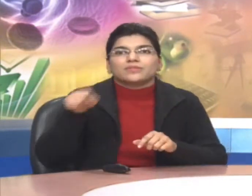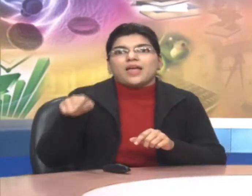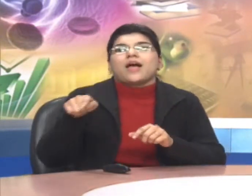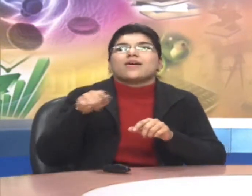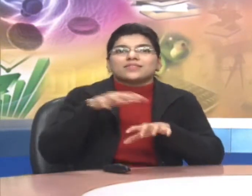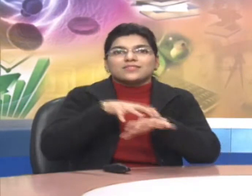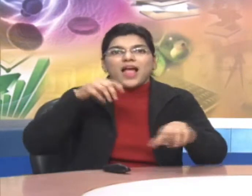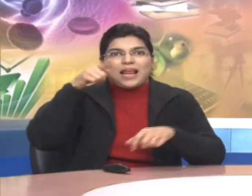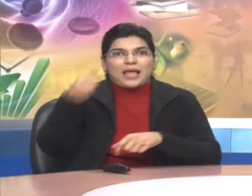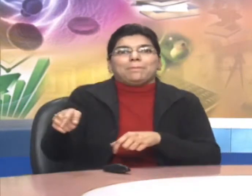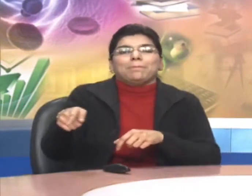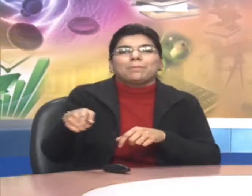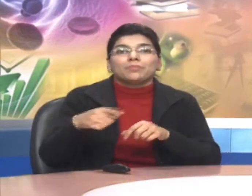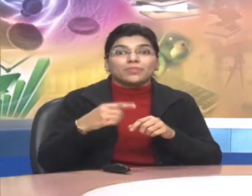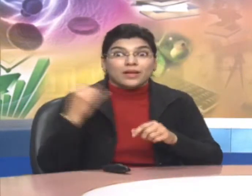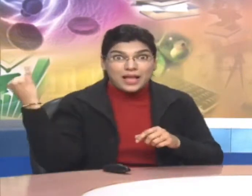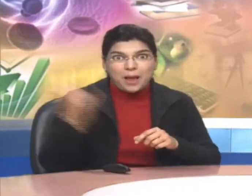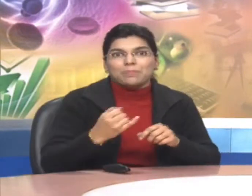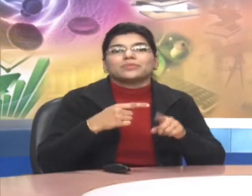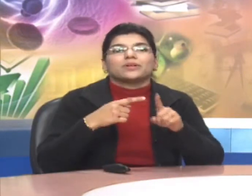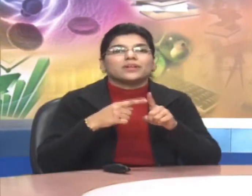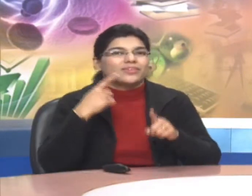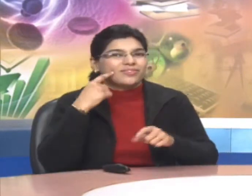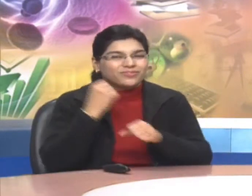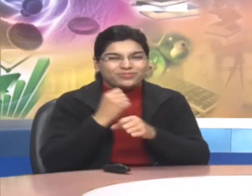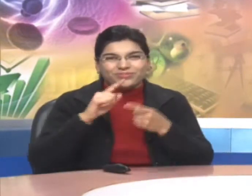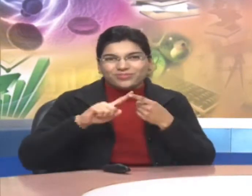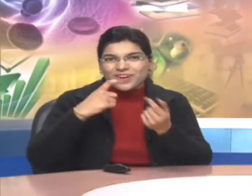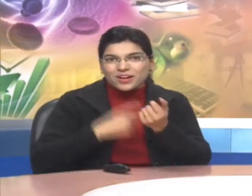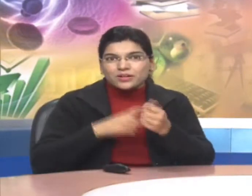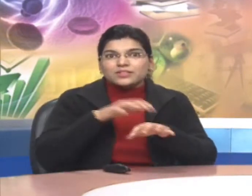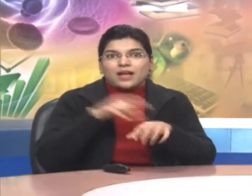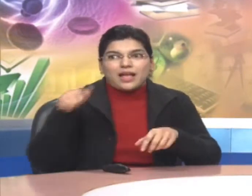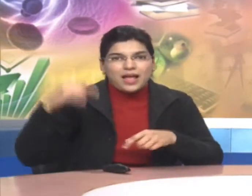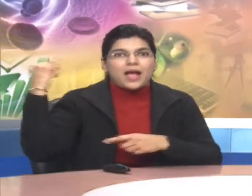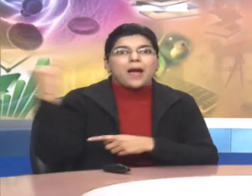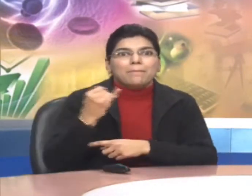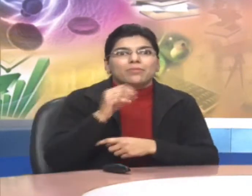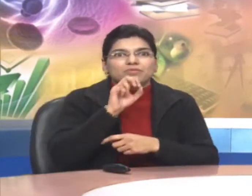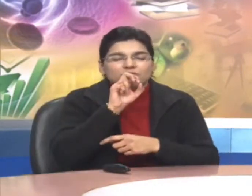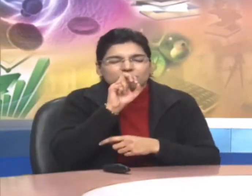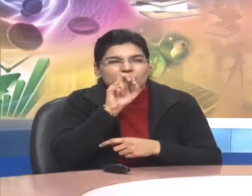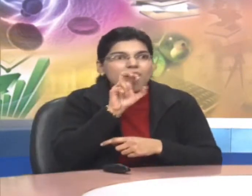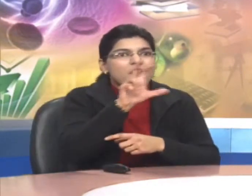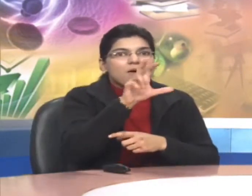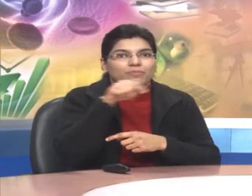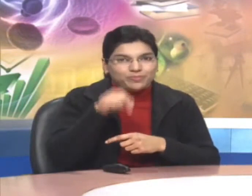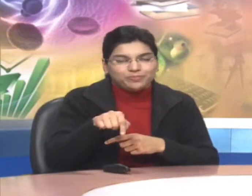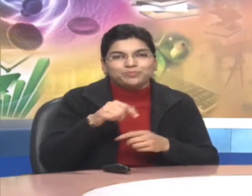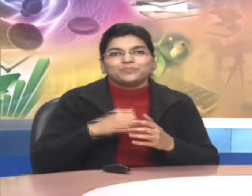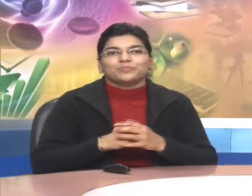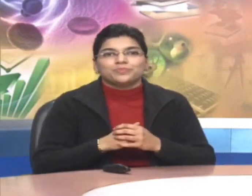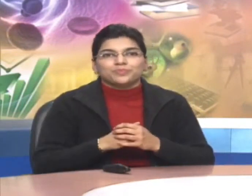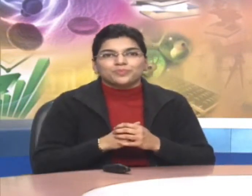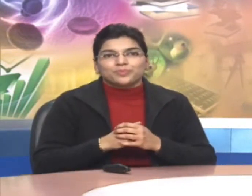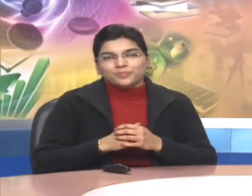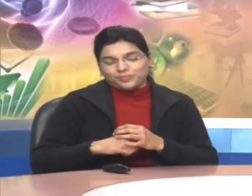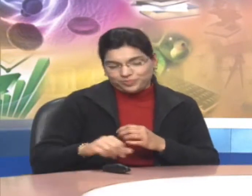alert, and only a tiger could emit such a sound.